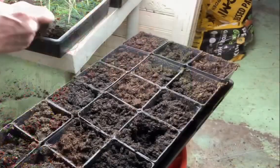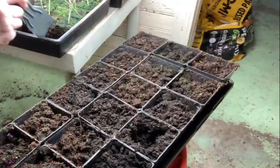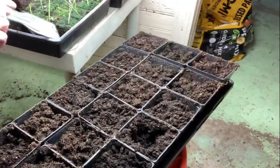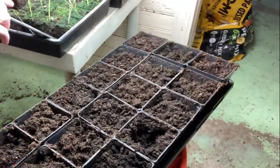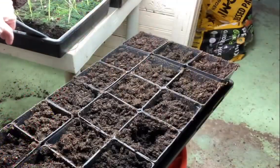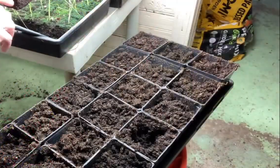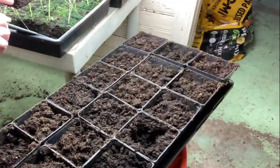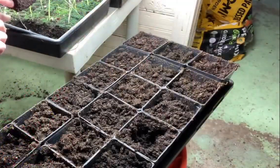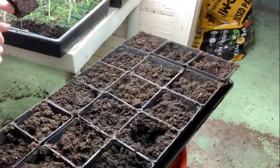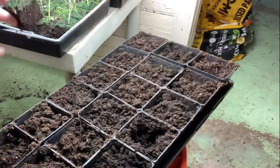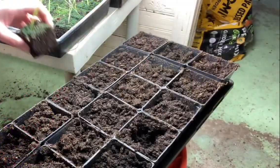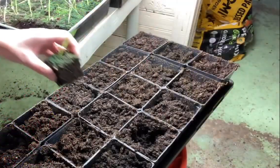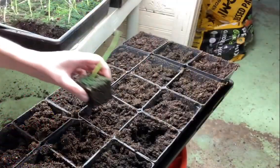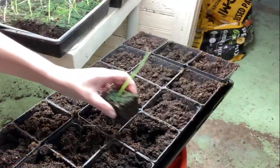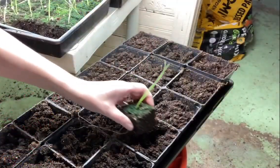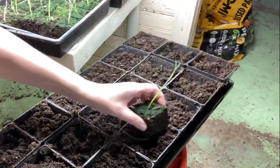I'm just going to leave them as they are.